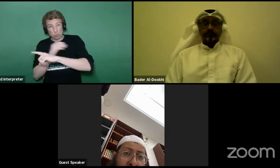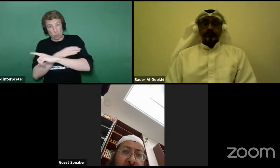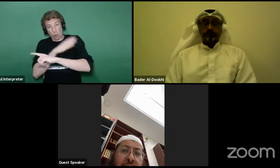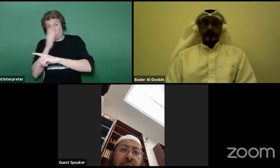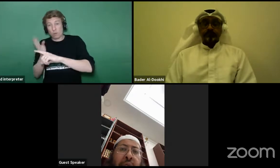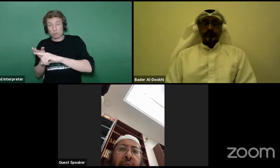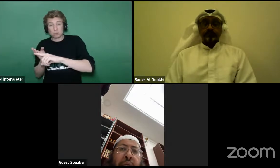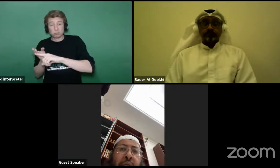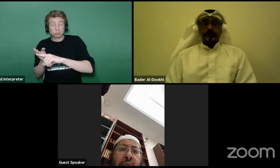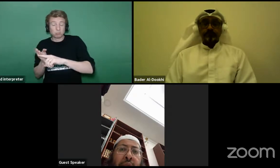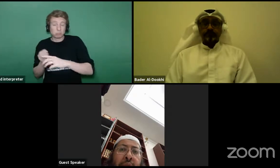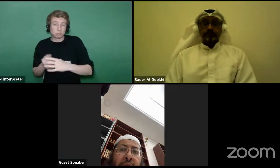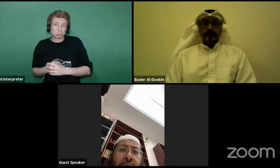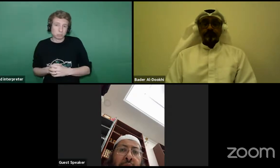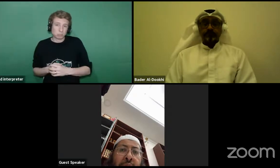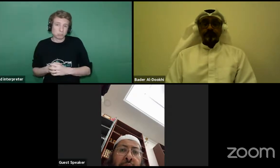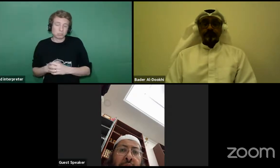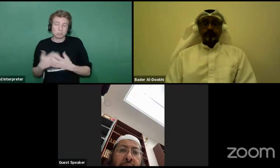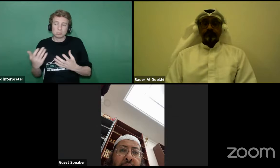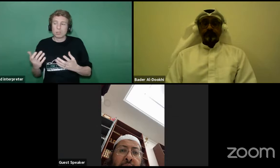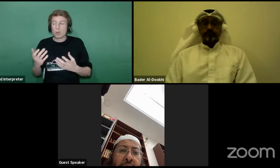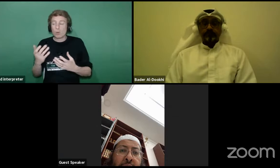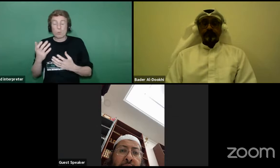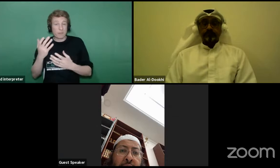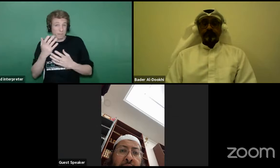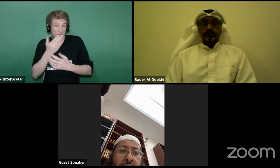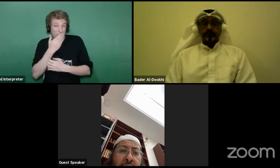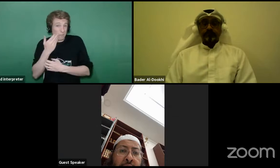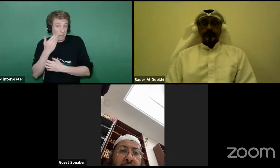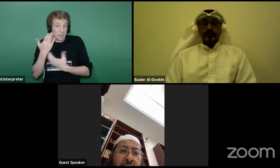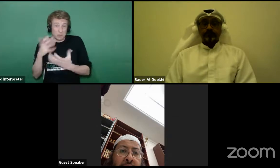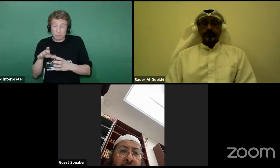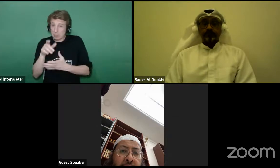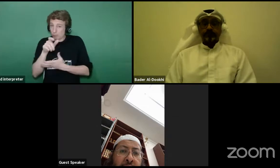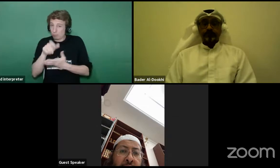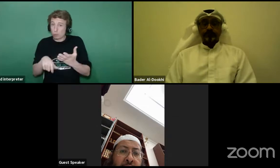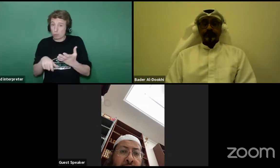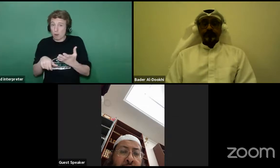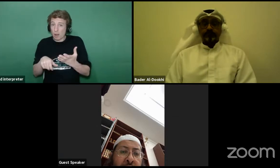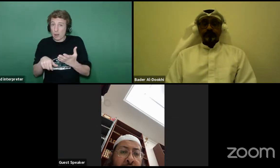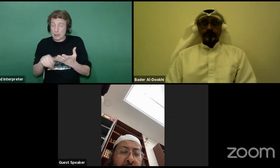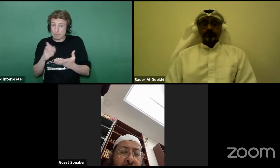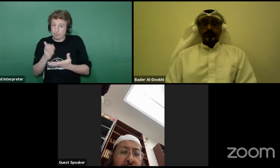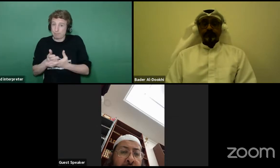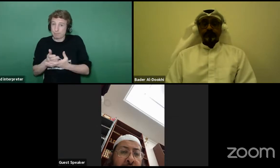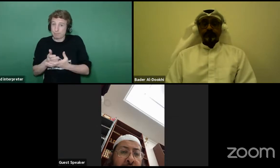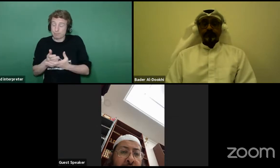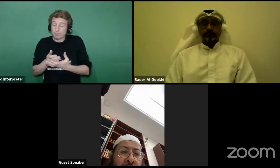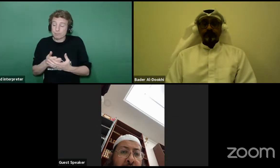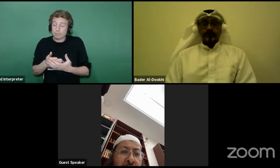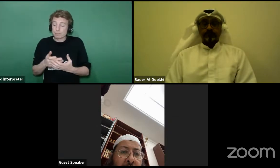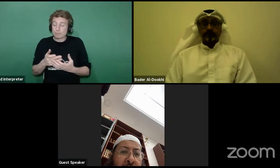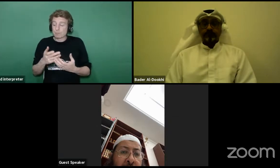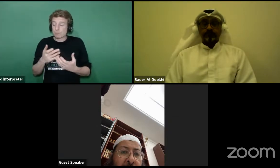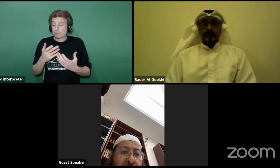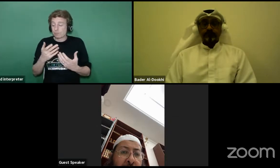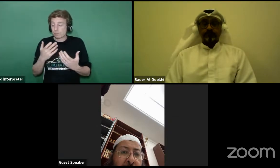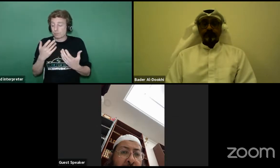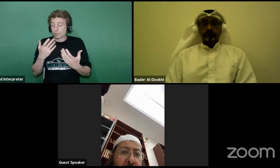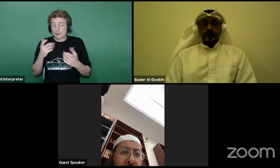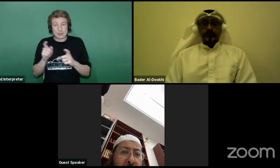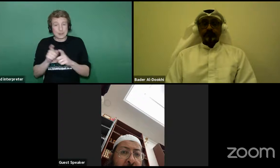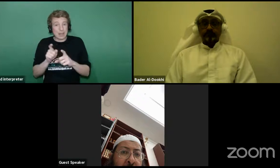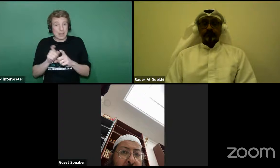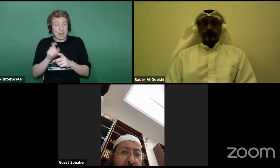you as it was prescribed, and this gives us an indication, as it was prescribed upon those who came before